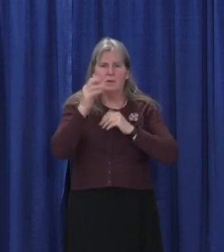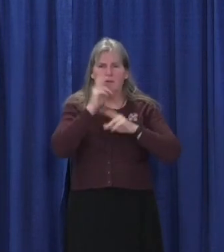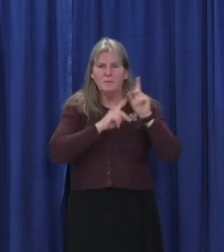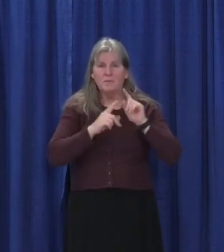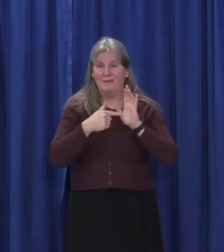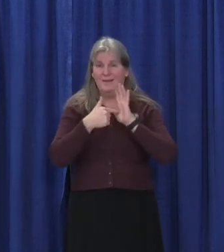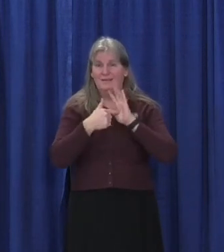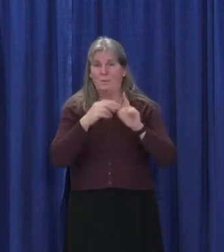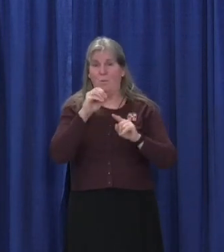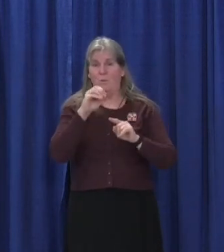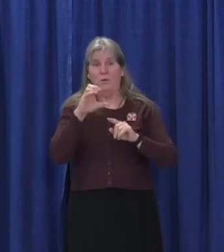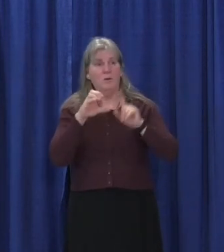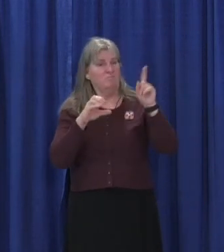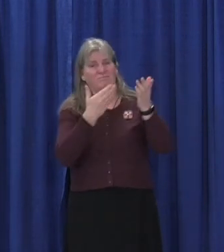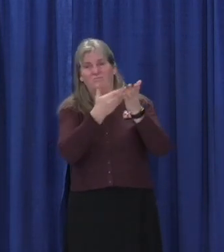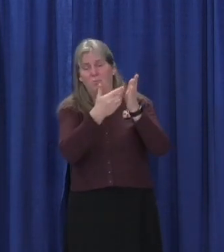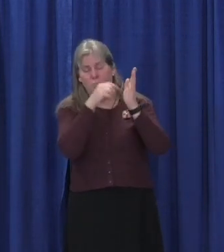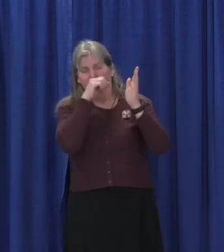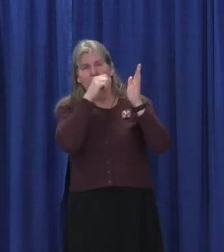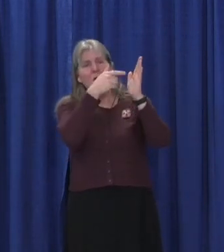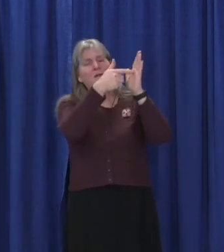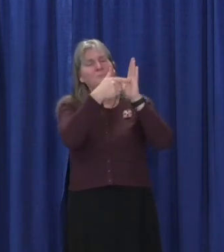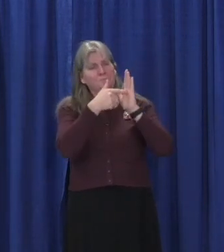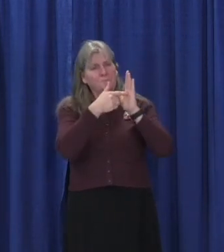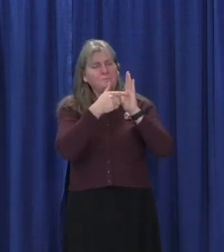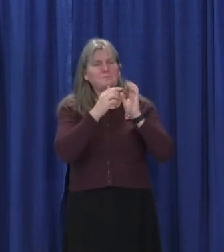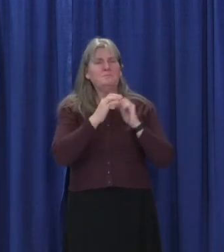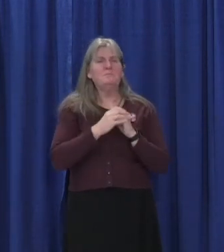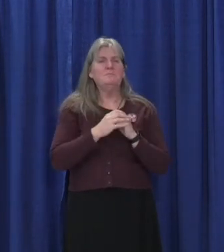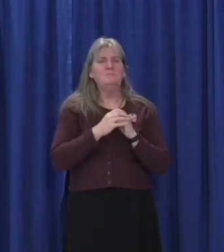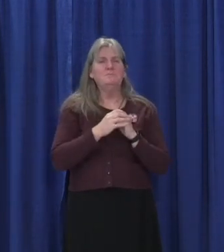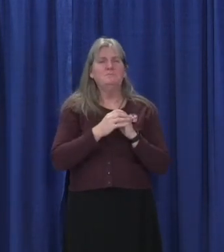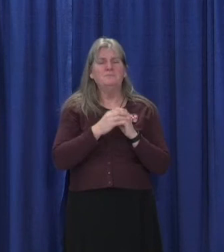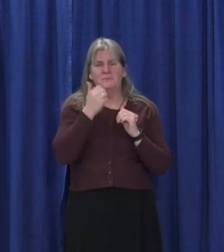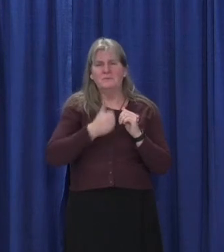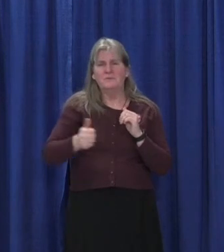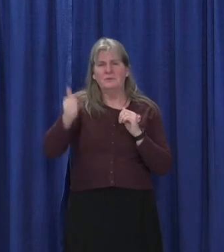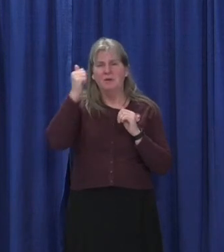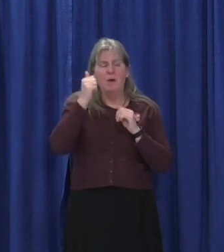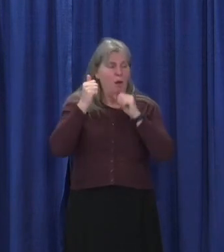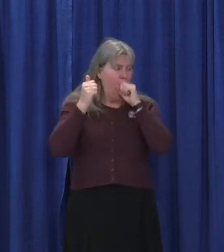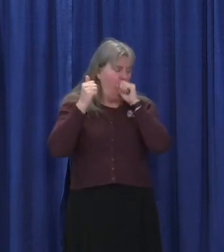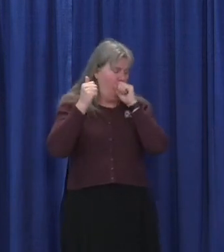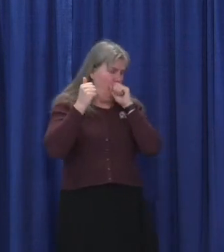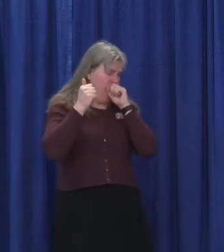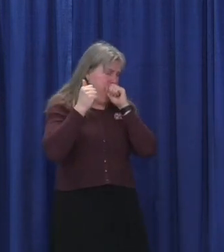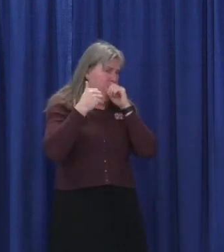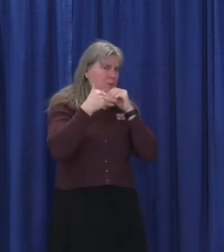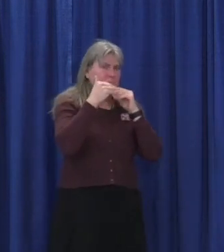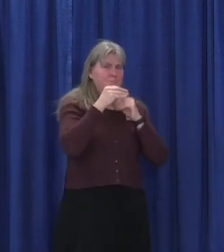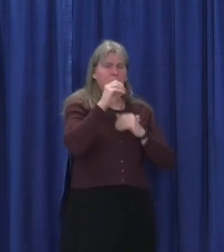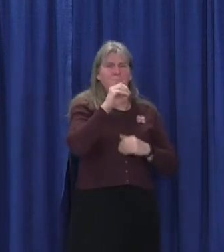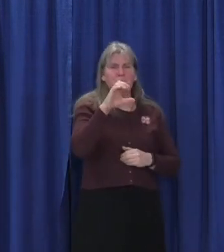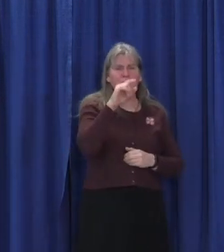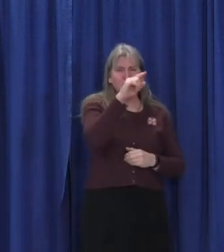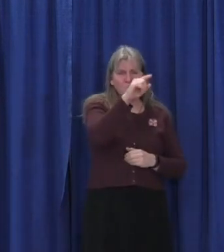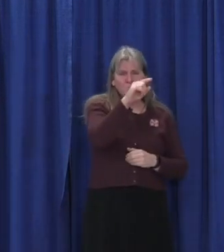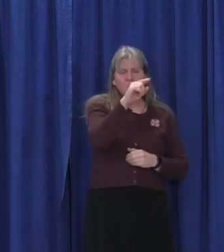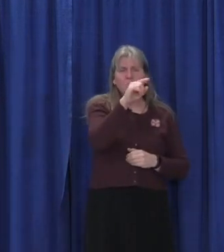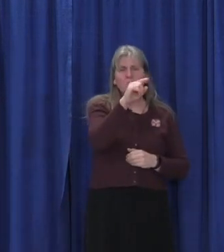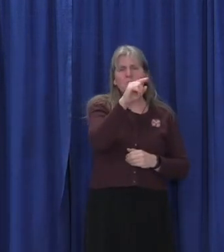Crow right now is a testament to that. Our work with the government, with Chief Tisha Tram, and